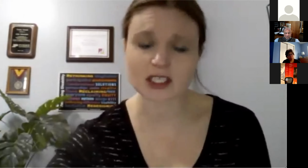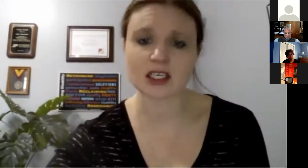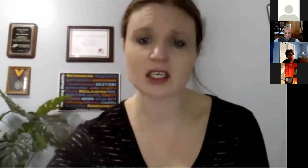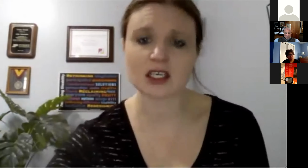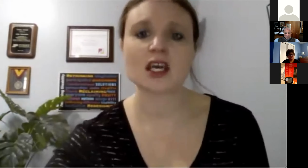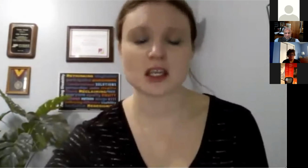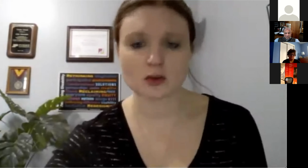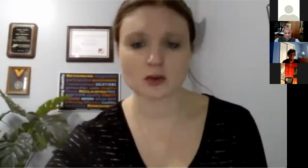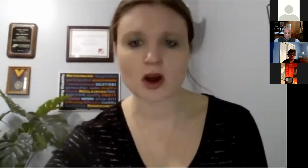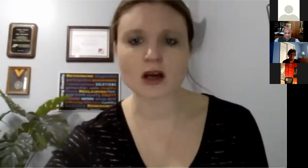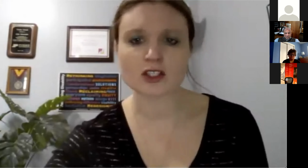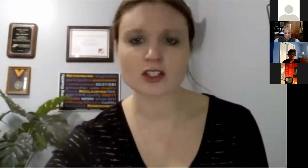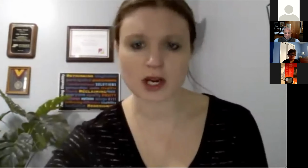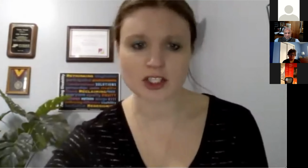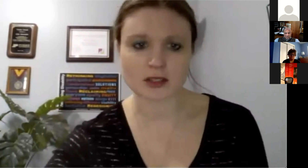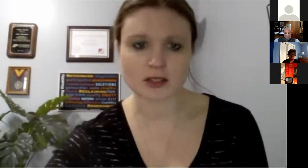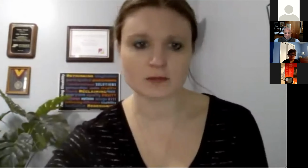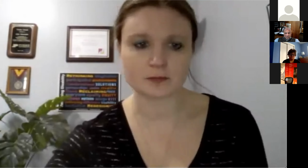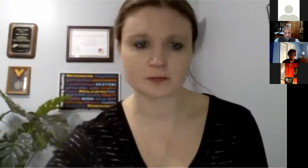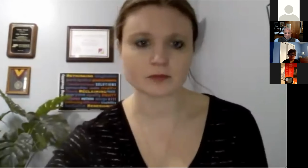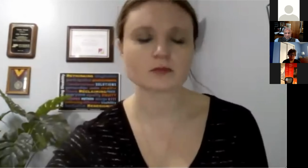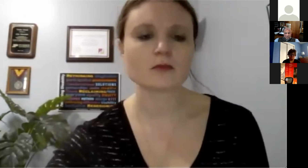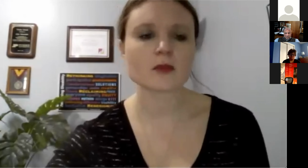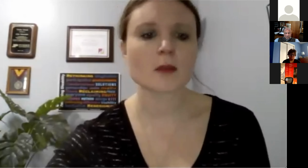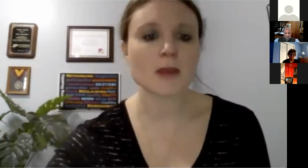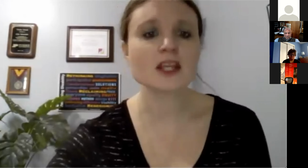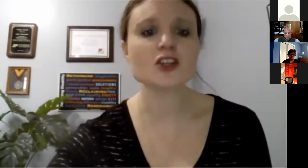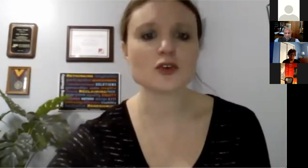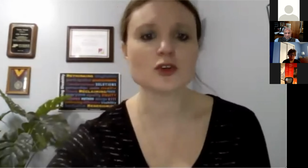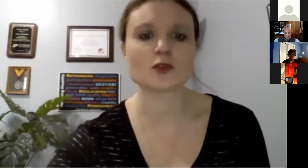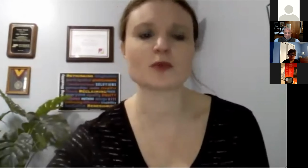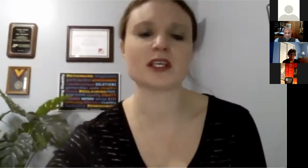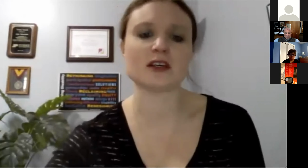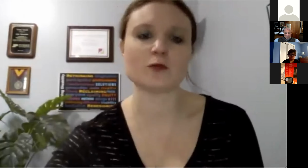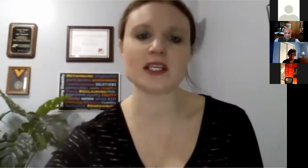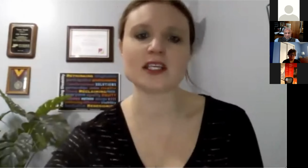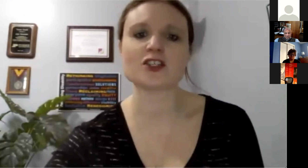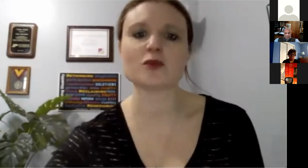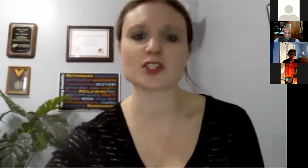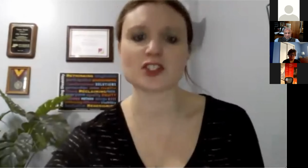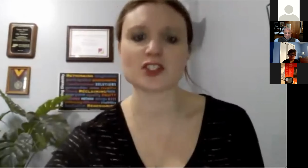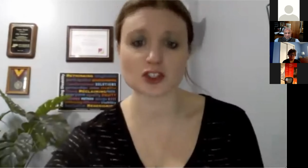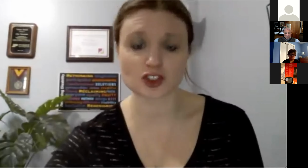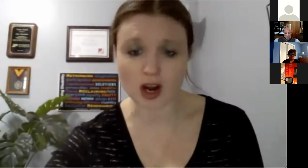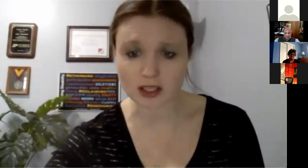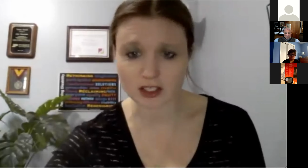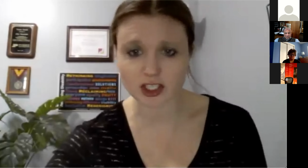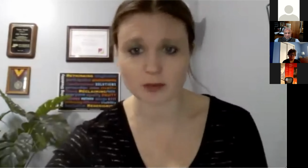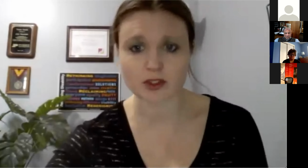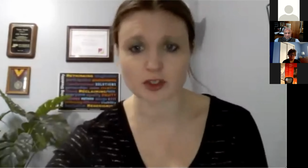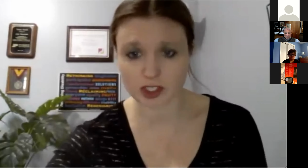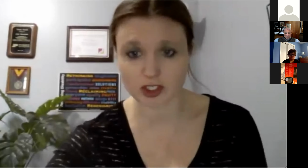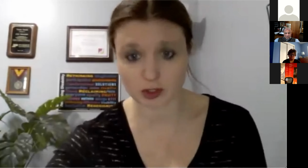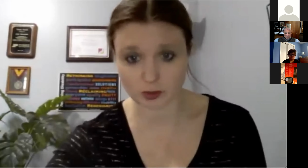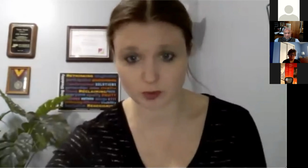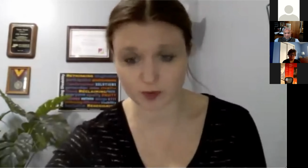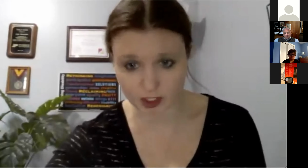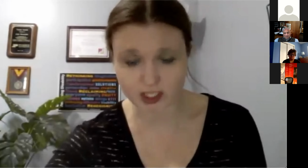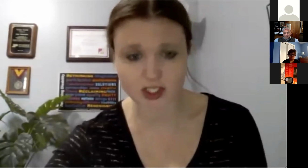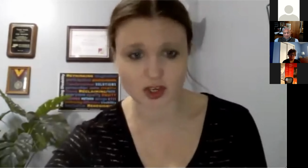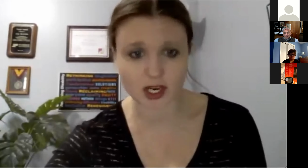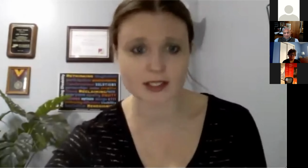and dangerously in the wrong direction. Many UUs believe we need to exert strong leadership